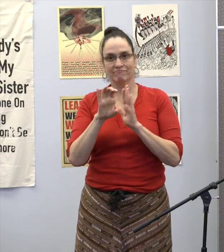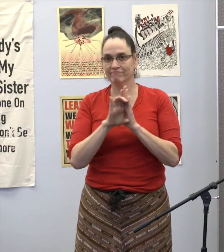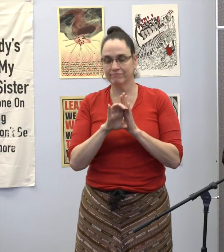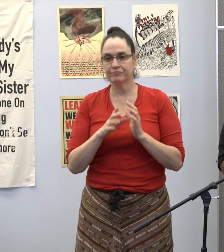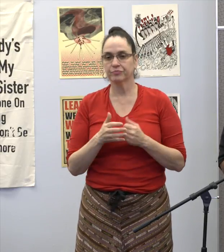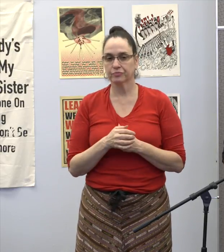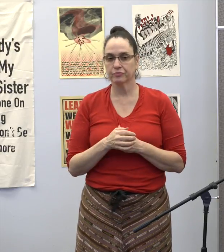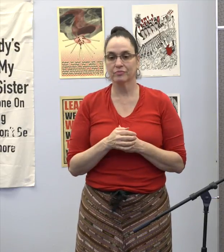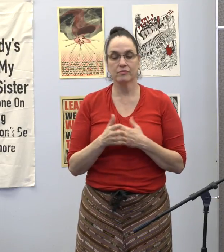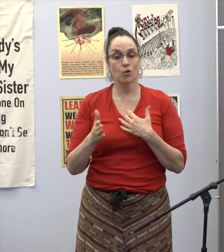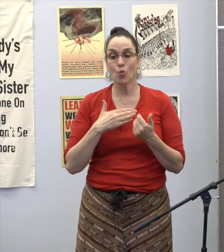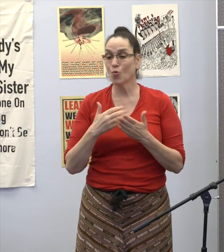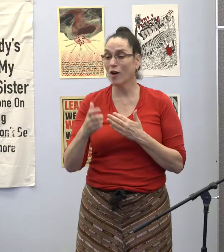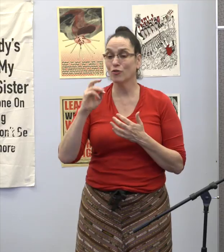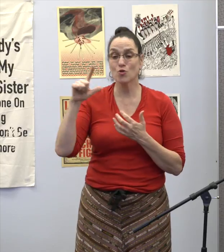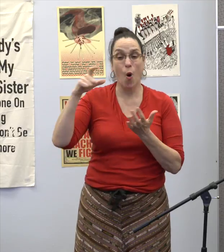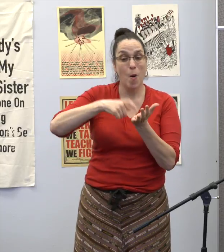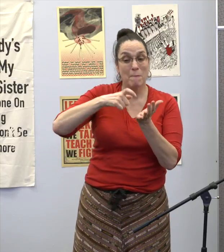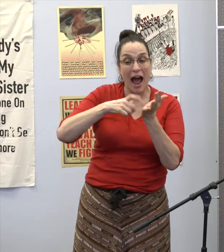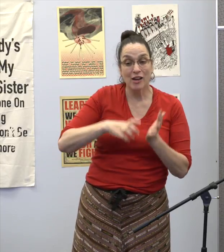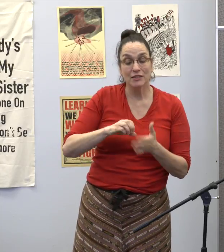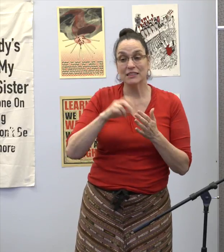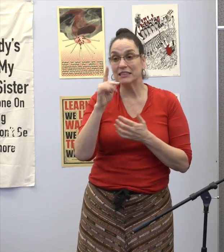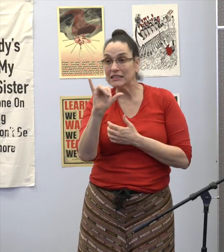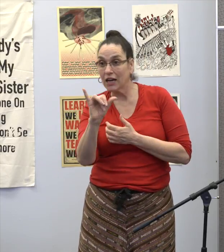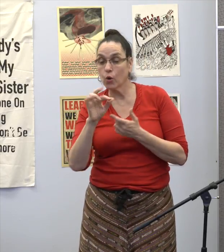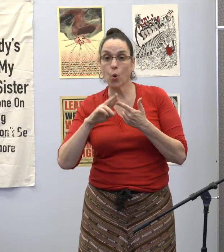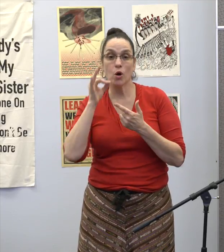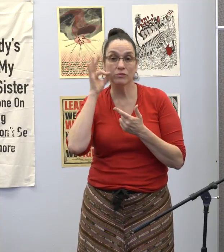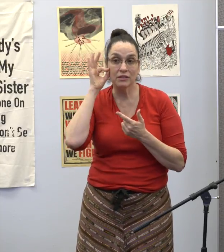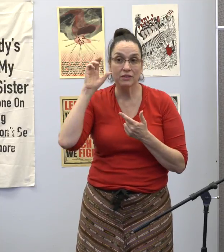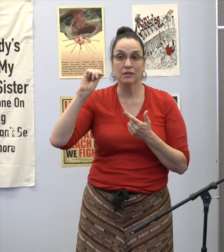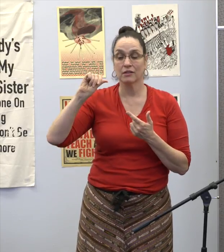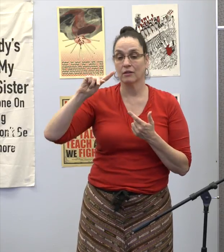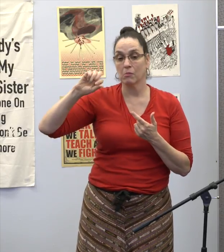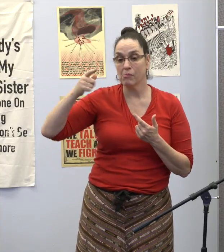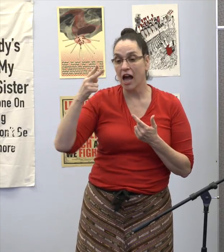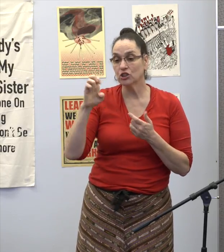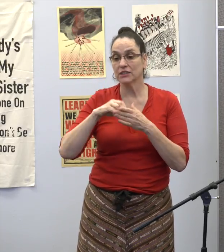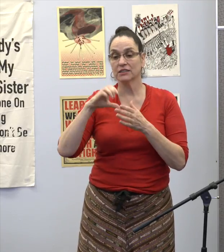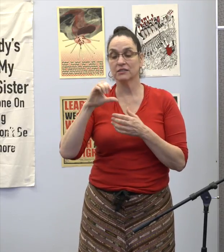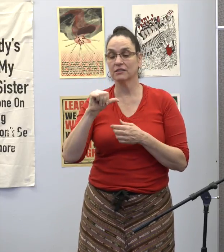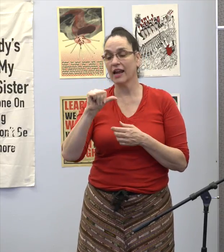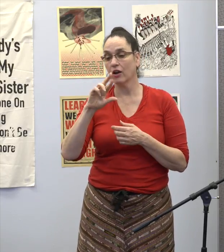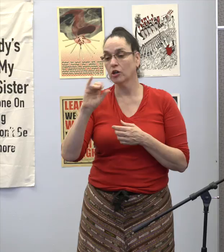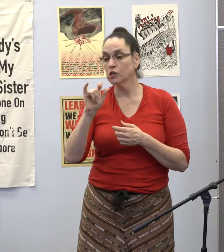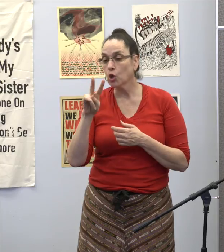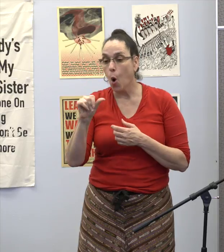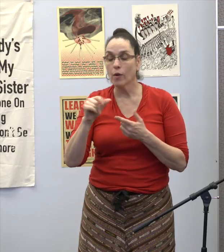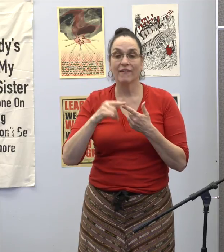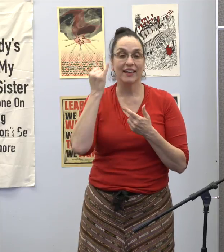it's coal miners in Kentucky or Apaches in Arizona, or whether it's in eastern